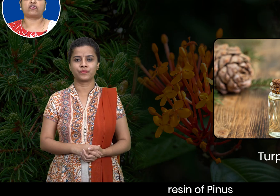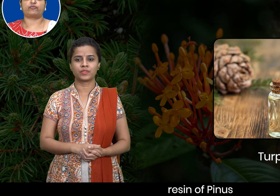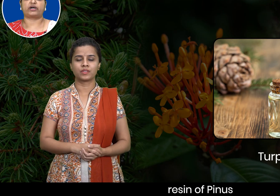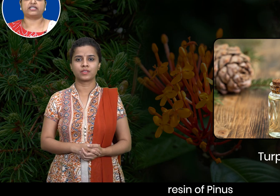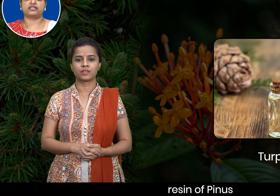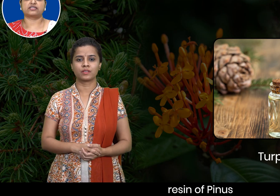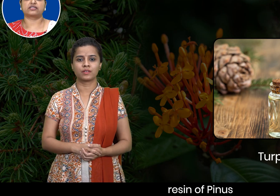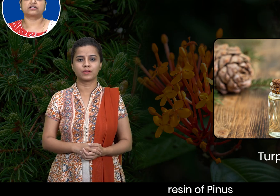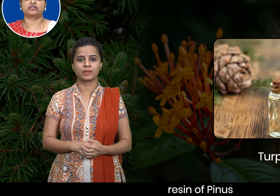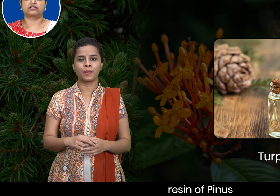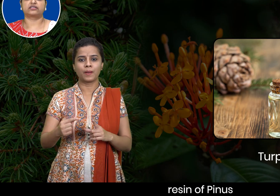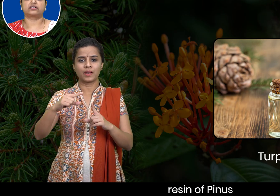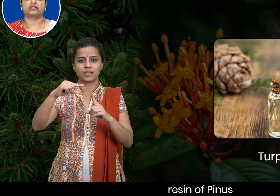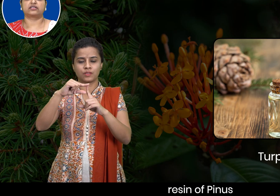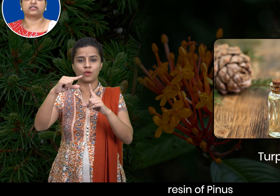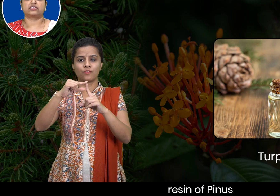resin of Pinus,